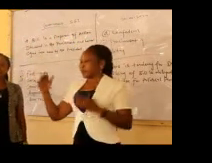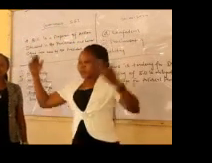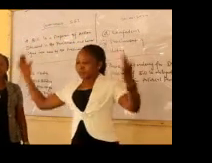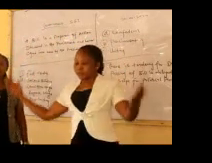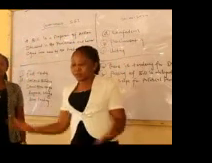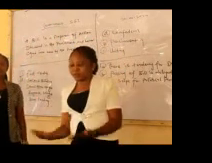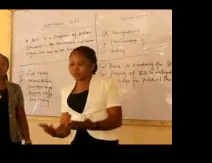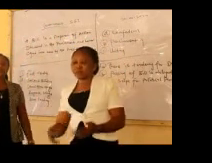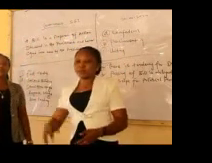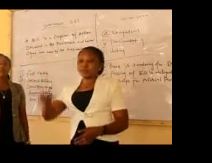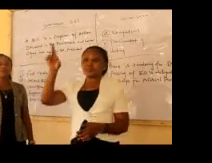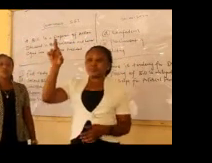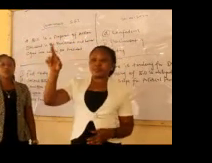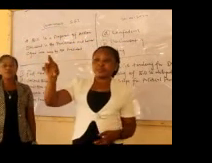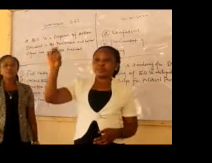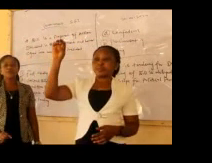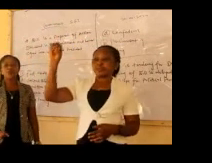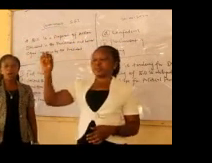in